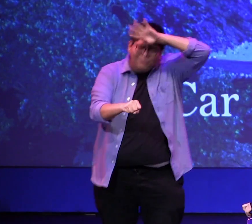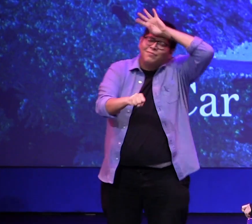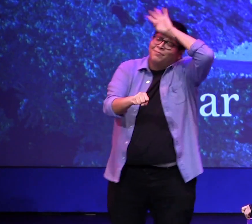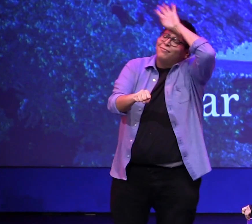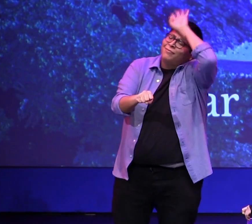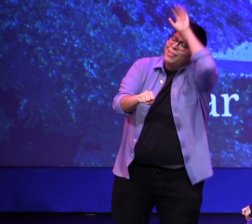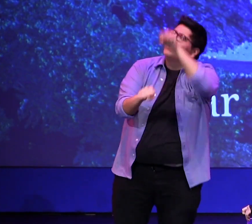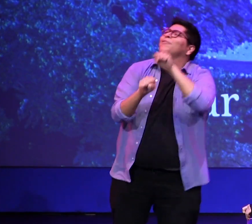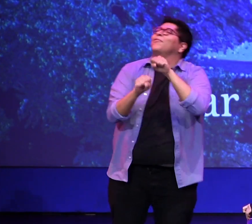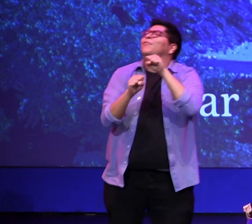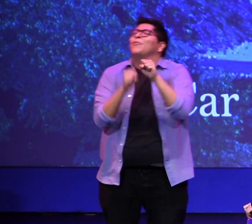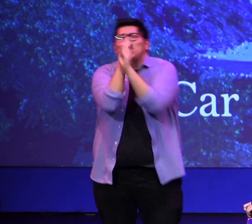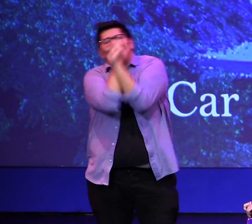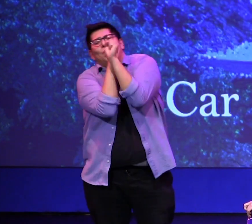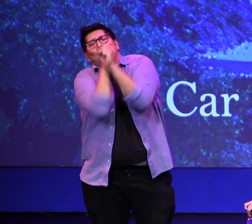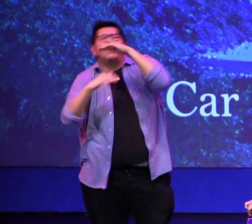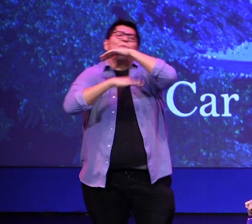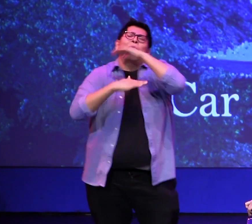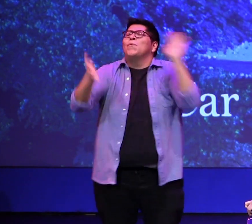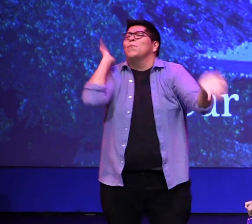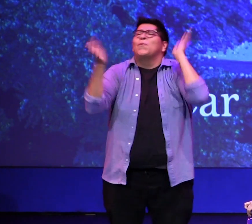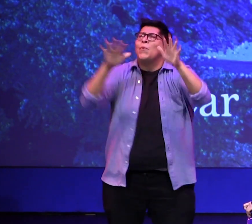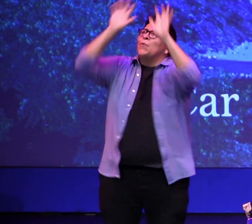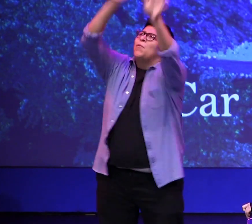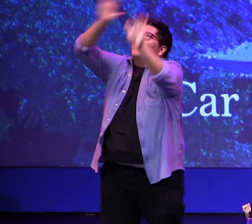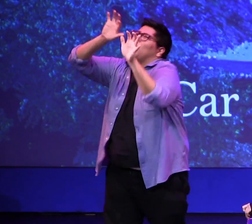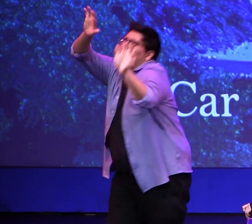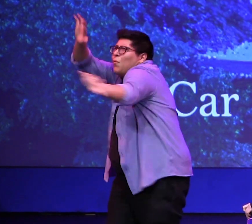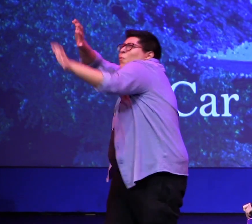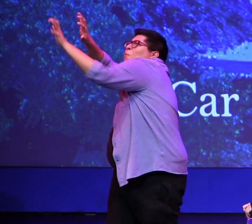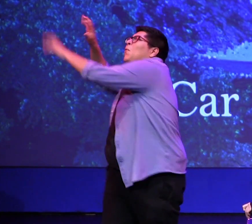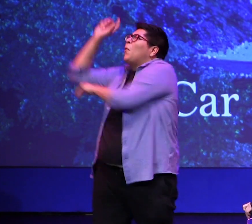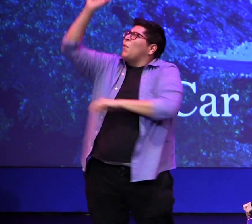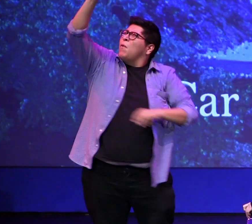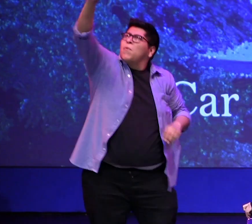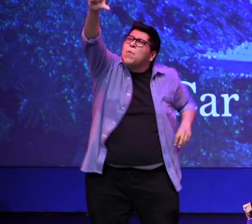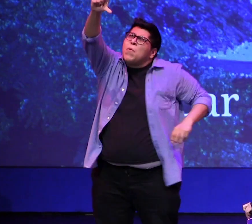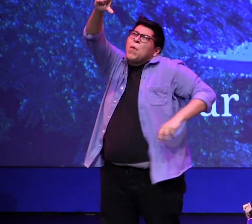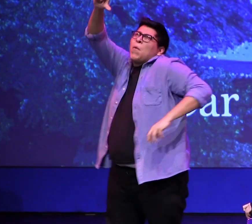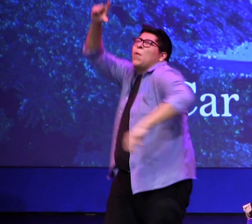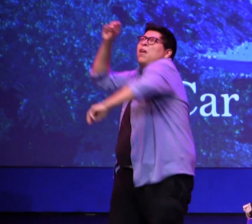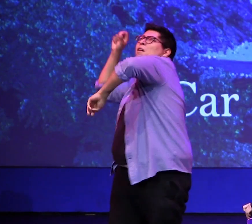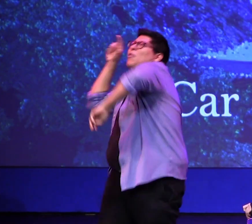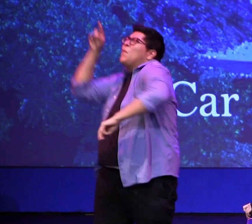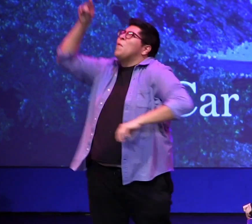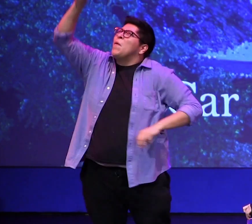window, catch a breeze. Yeah, turn it up even more. Look at that constellation. Oh wow, the